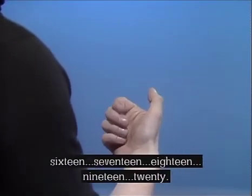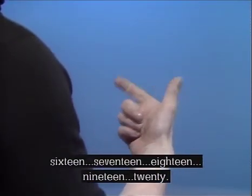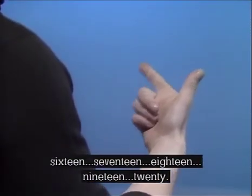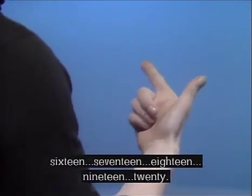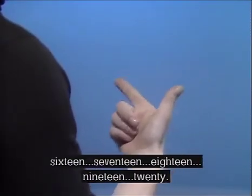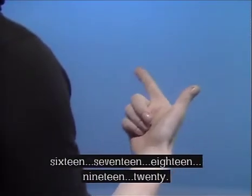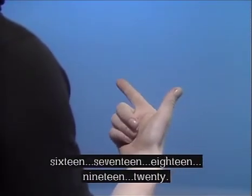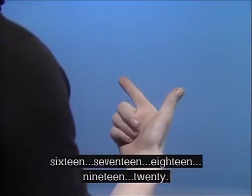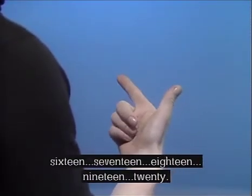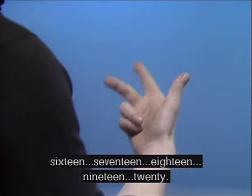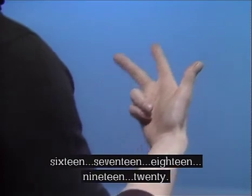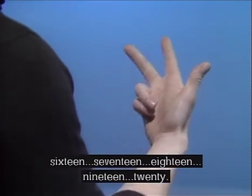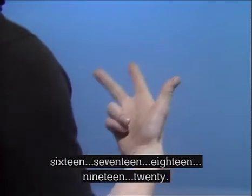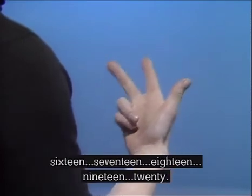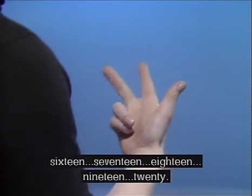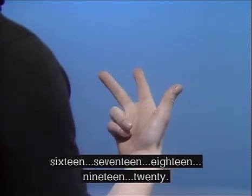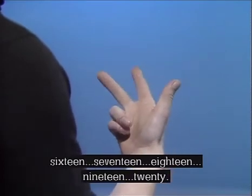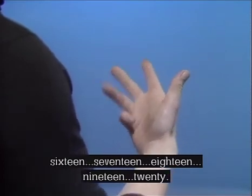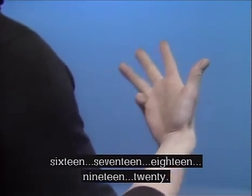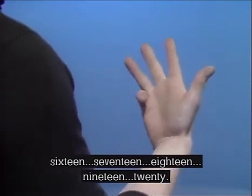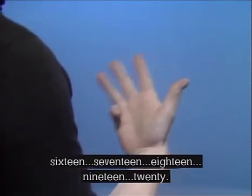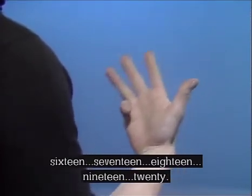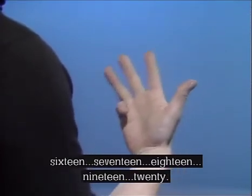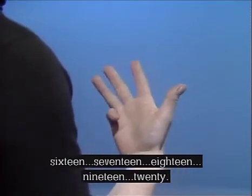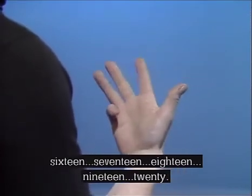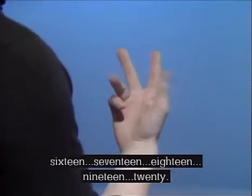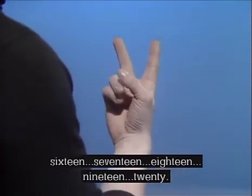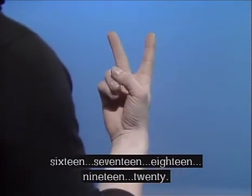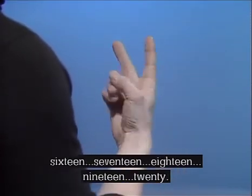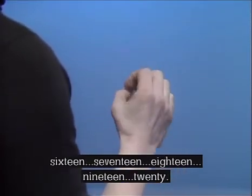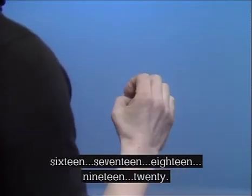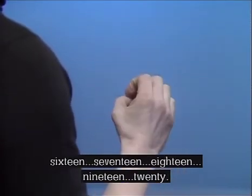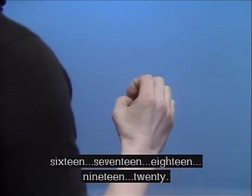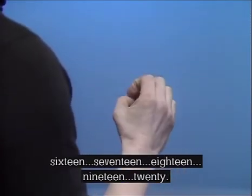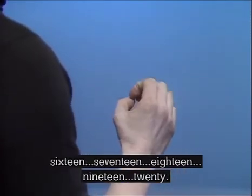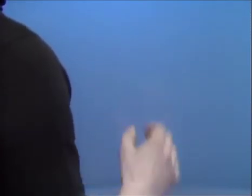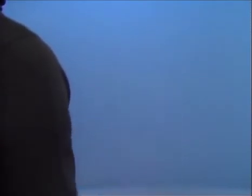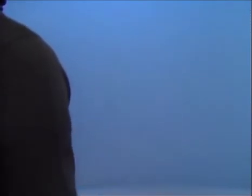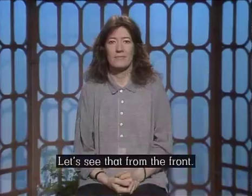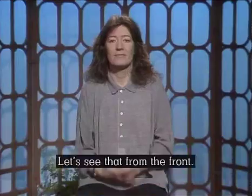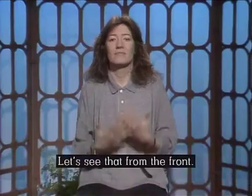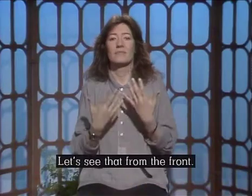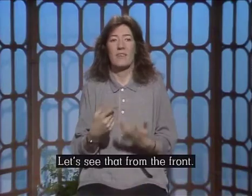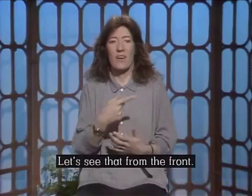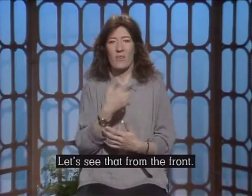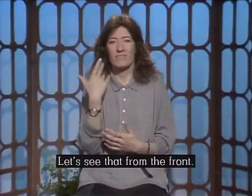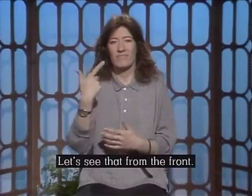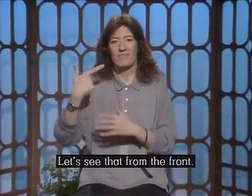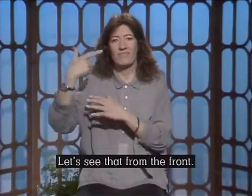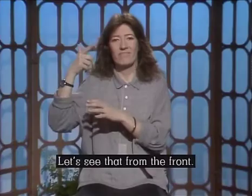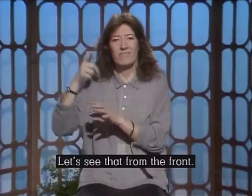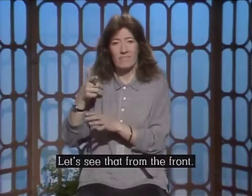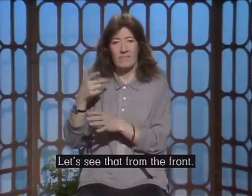16, 17, 18, 19, 20. Let's see that from the